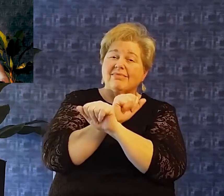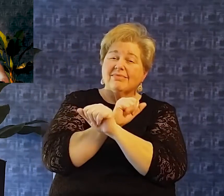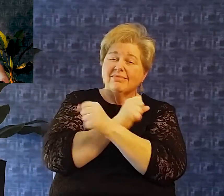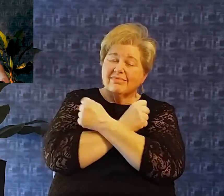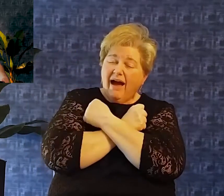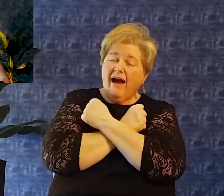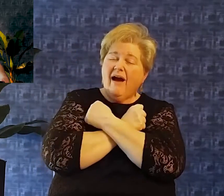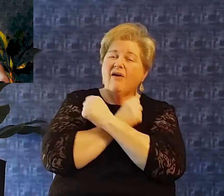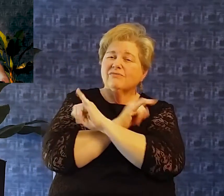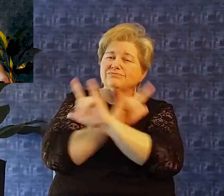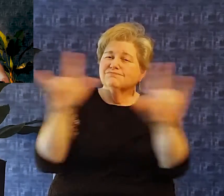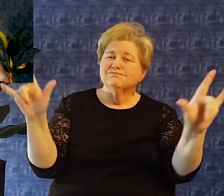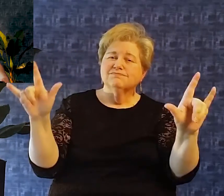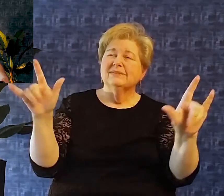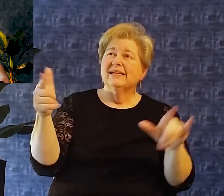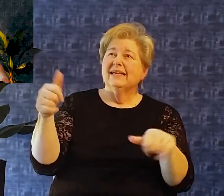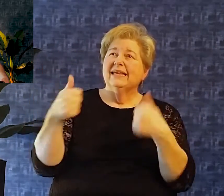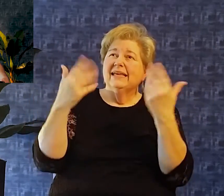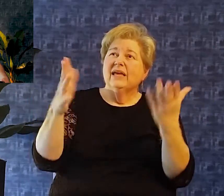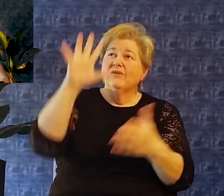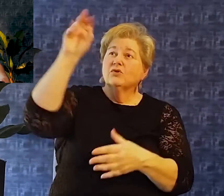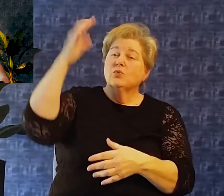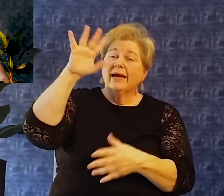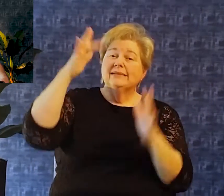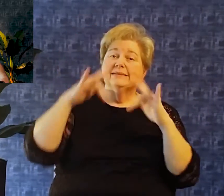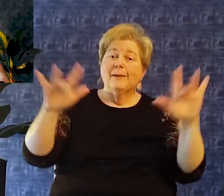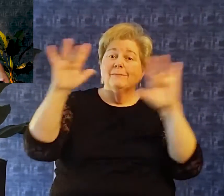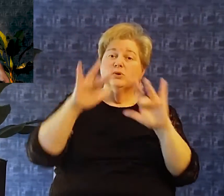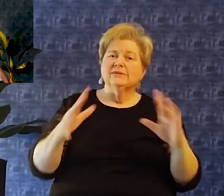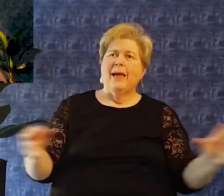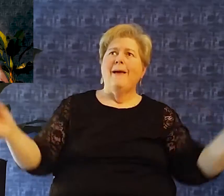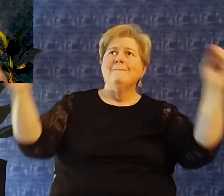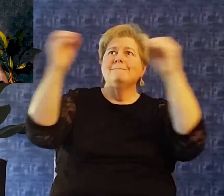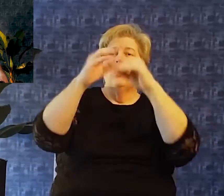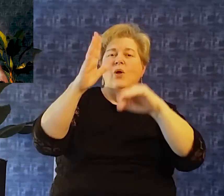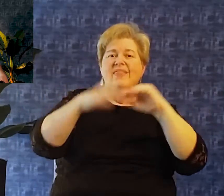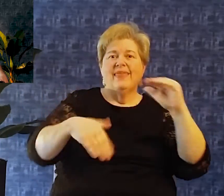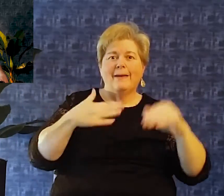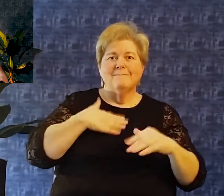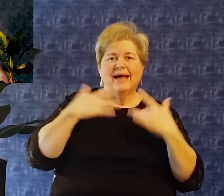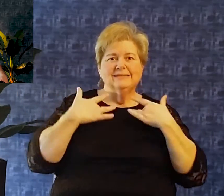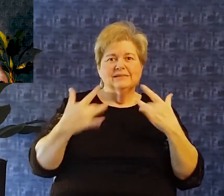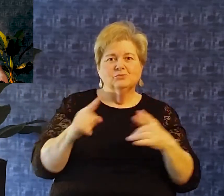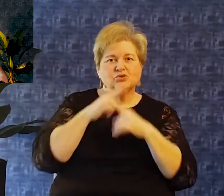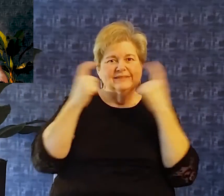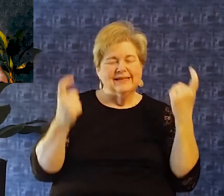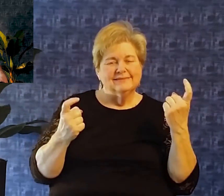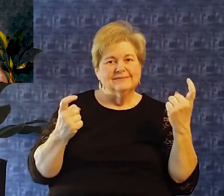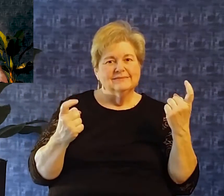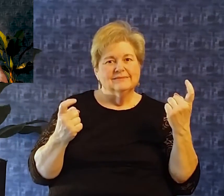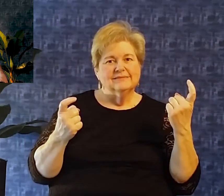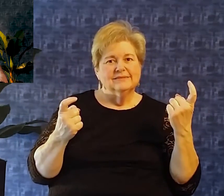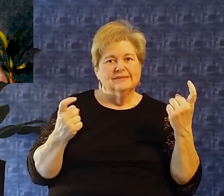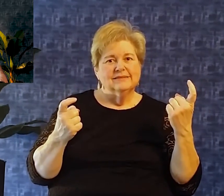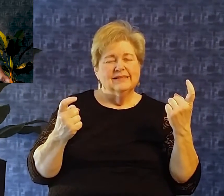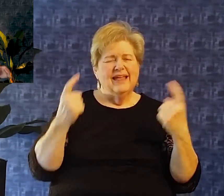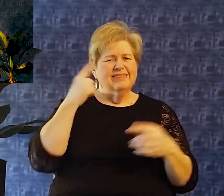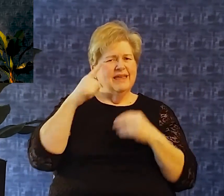tendency towards sinfulness Think about this for a moment You may be wondering what areas in our